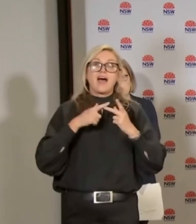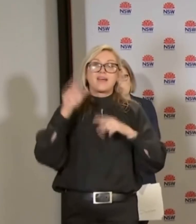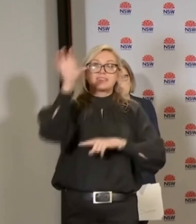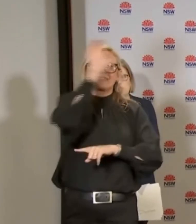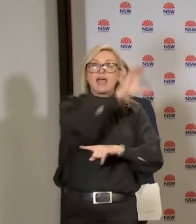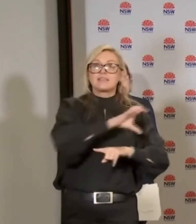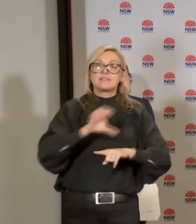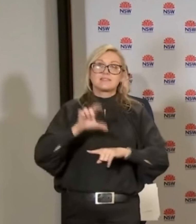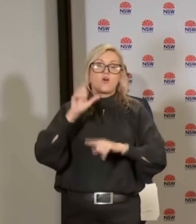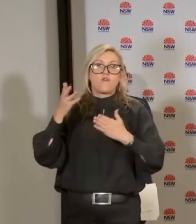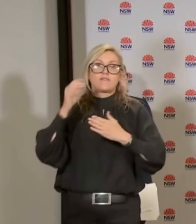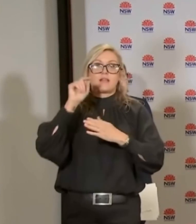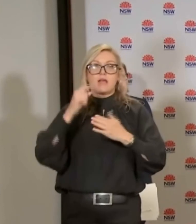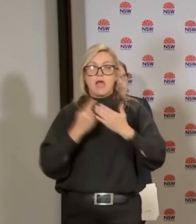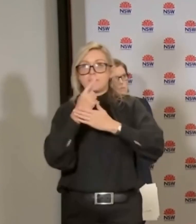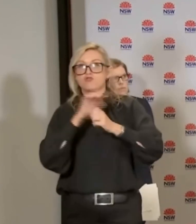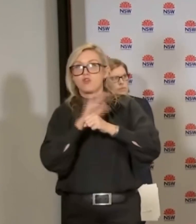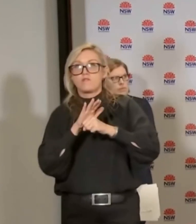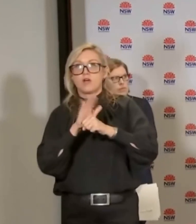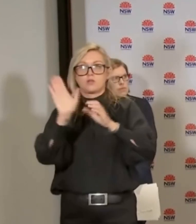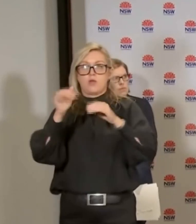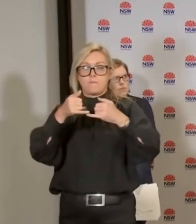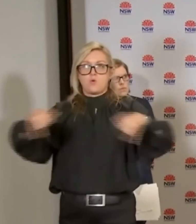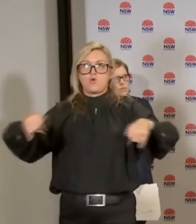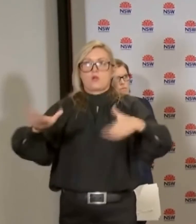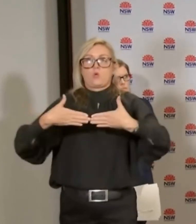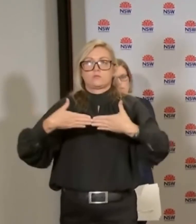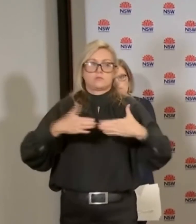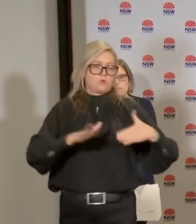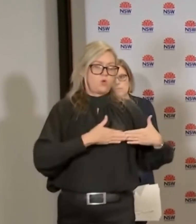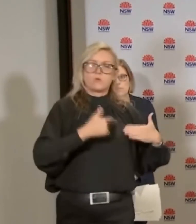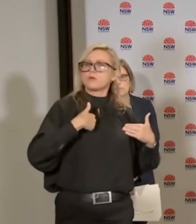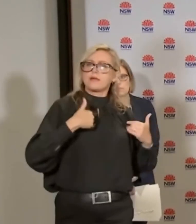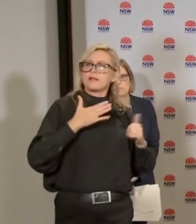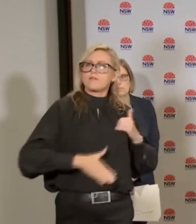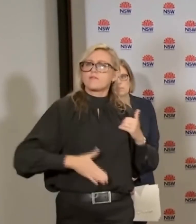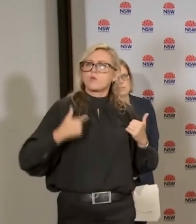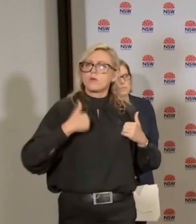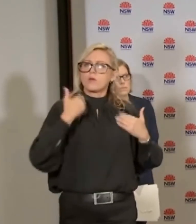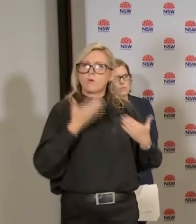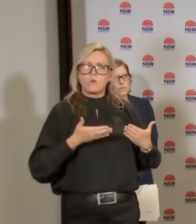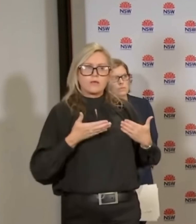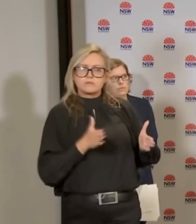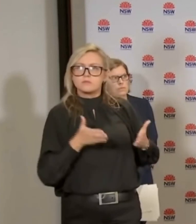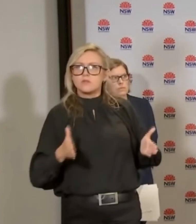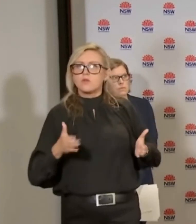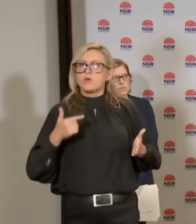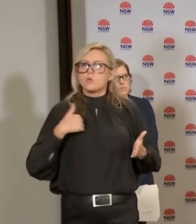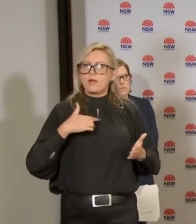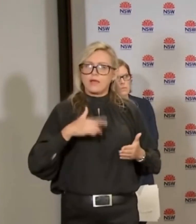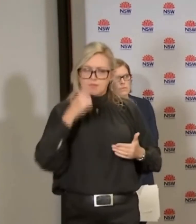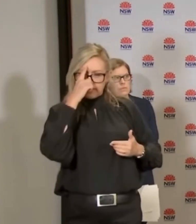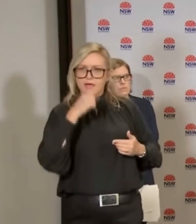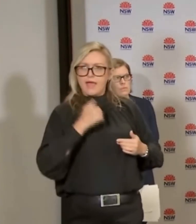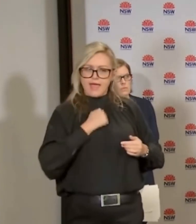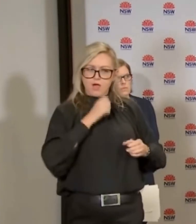interest. Now, that means that sometimes we've had to make further sacrifices than other states, but ultimately we see ourselves as Australians first.